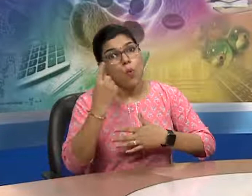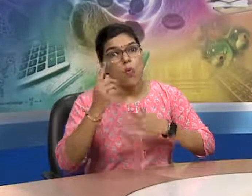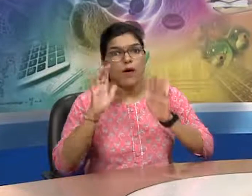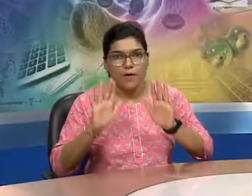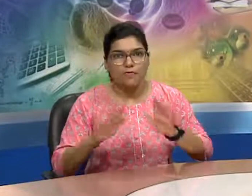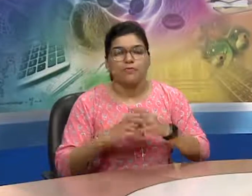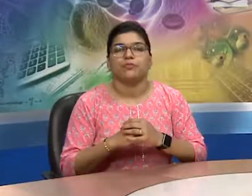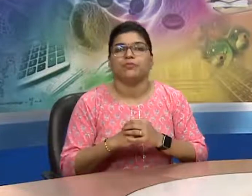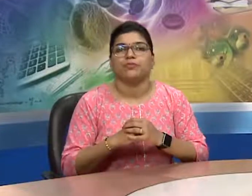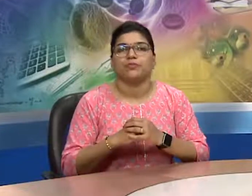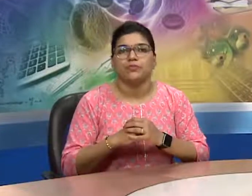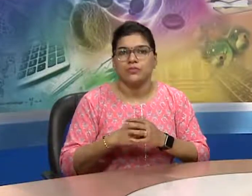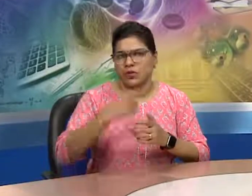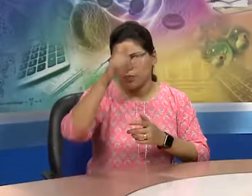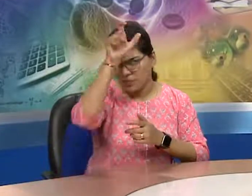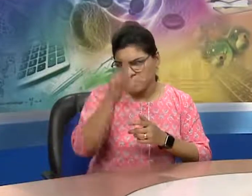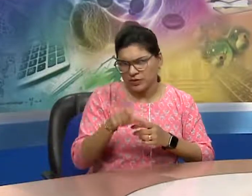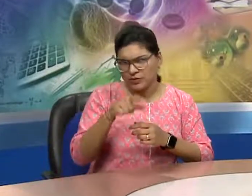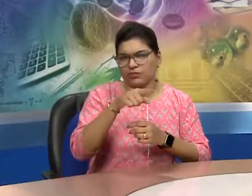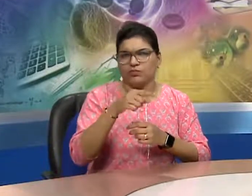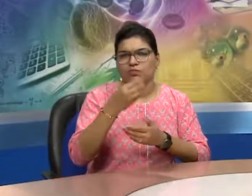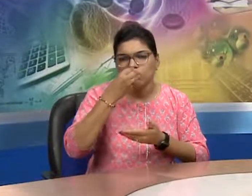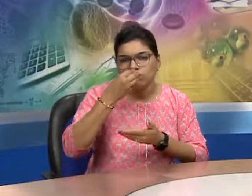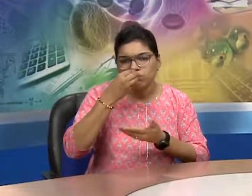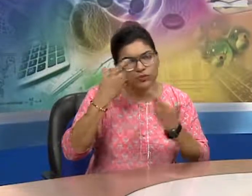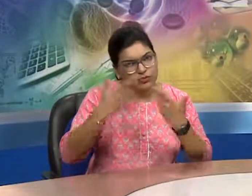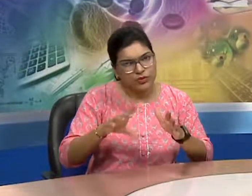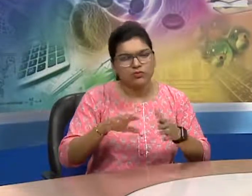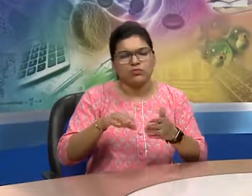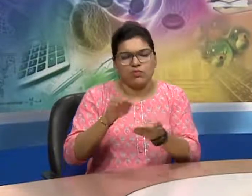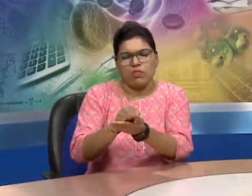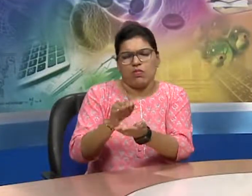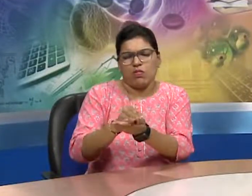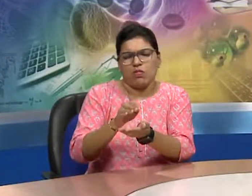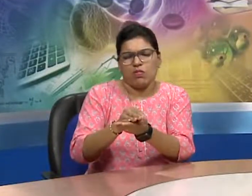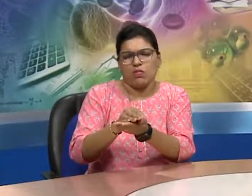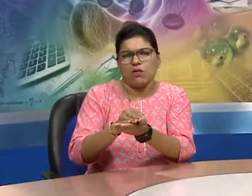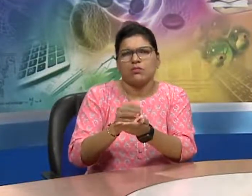larvae, or you can say insects. It is a stage of insects.